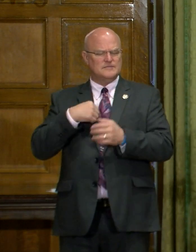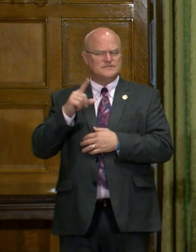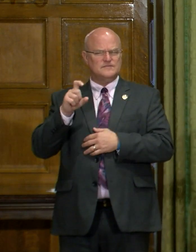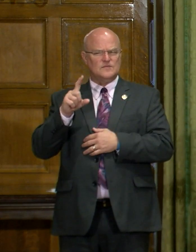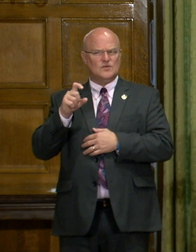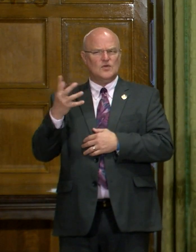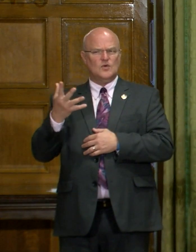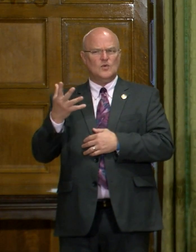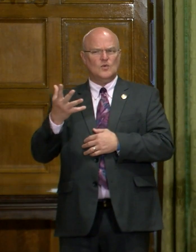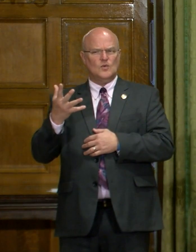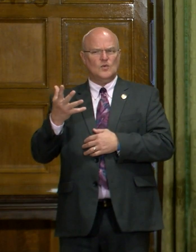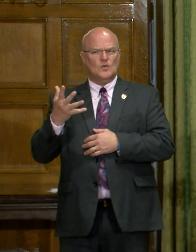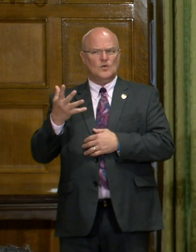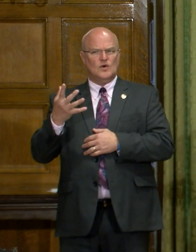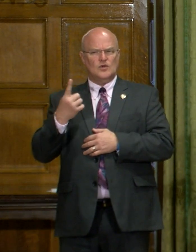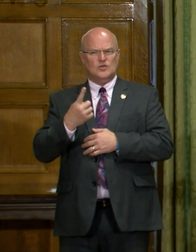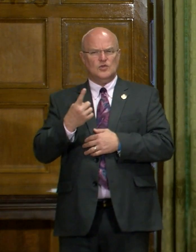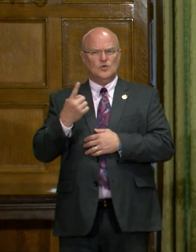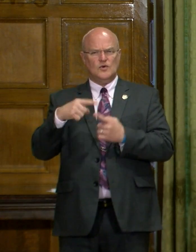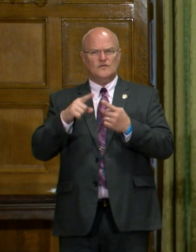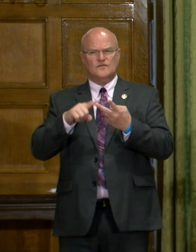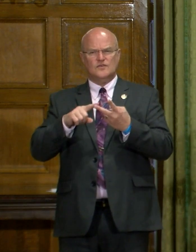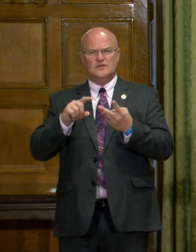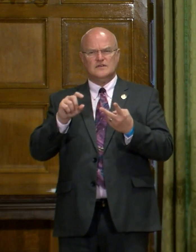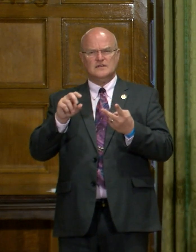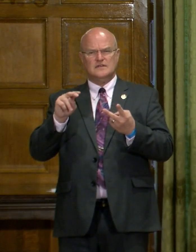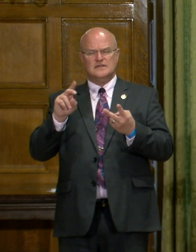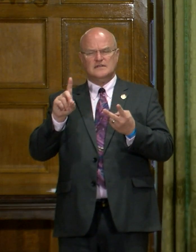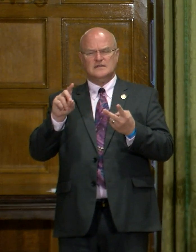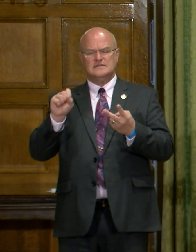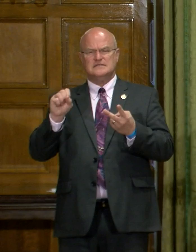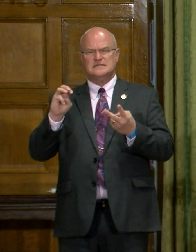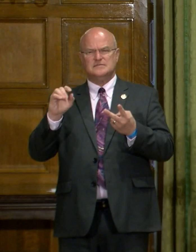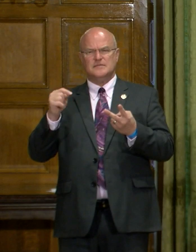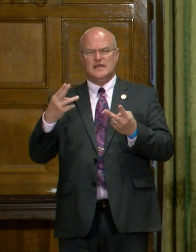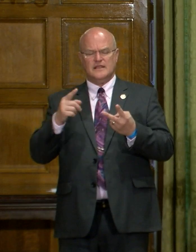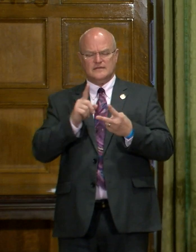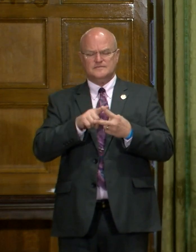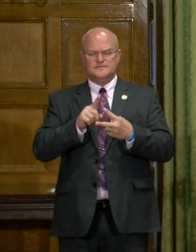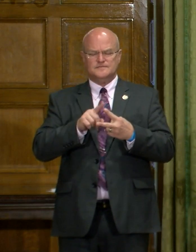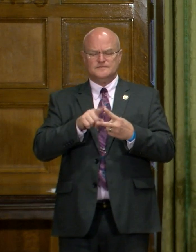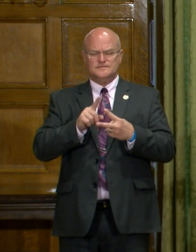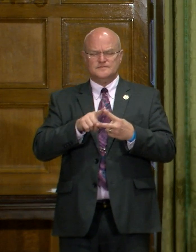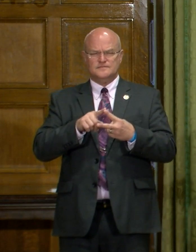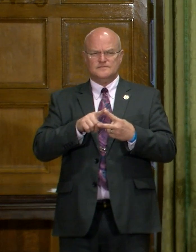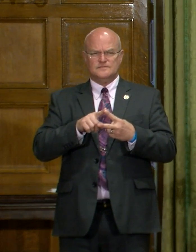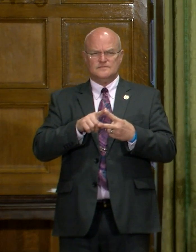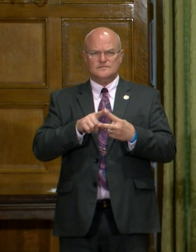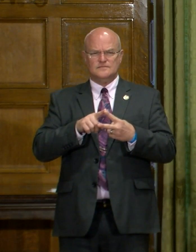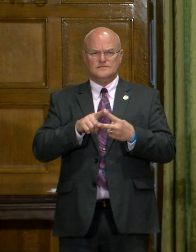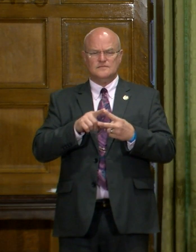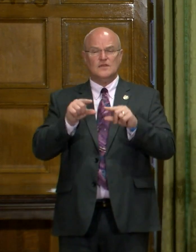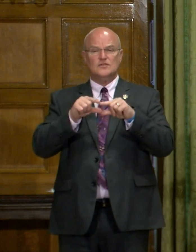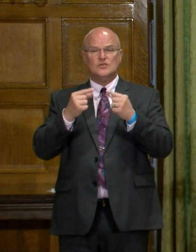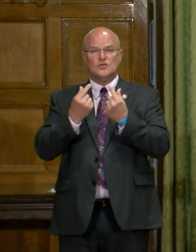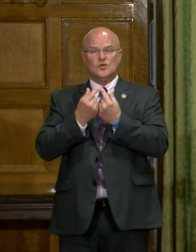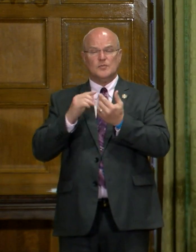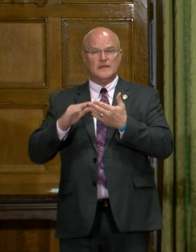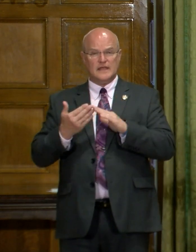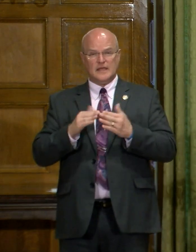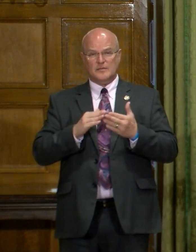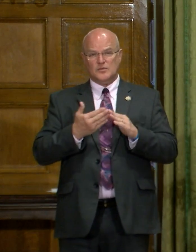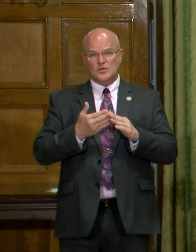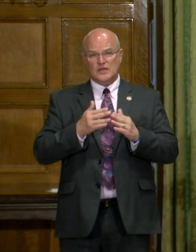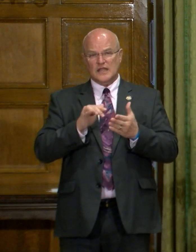questions, one for you and one for Dr. Nate Smith. The first one is, there is a group in the